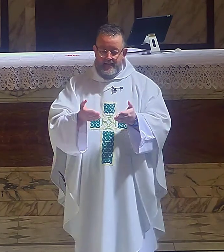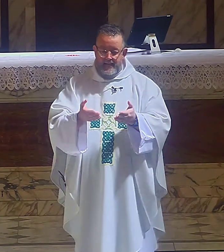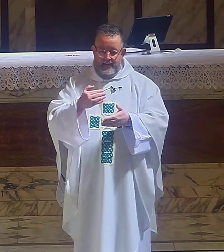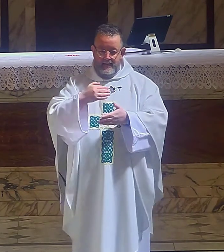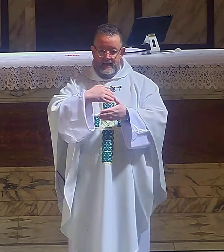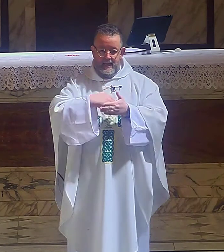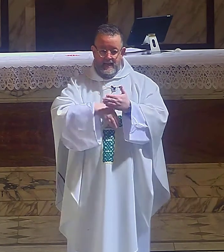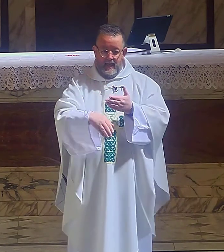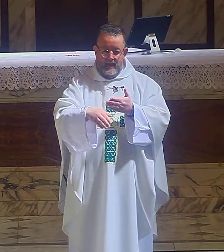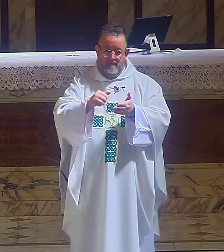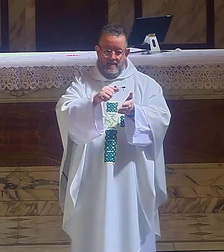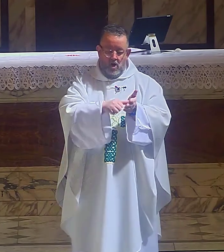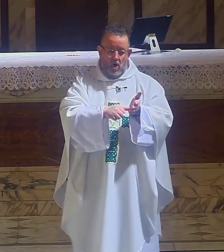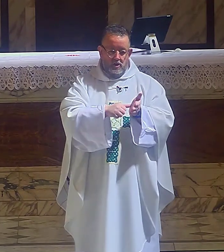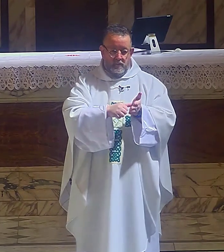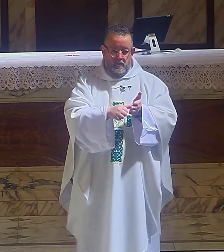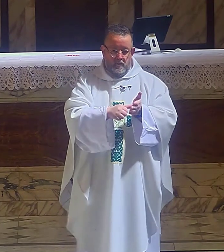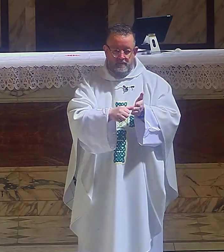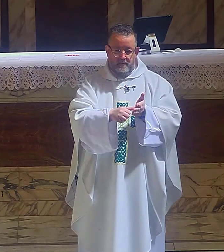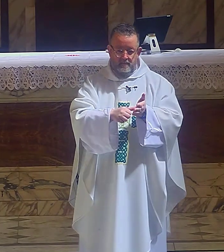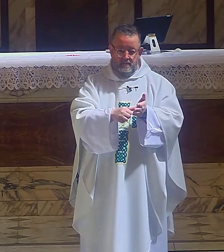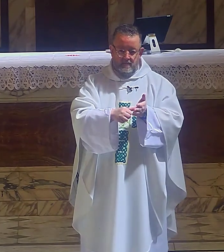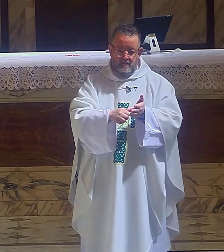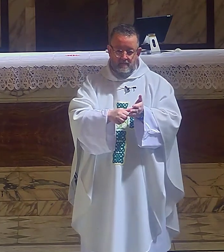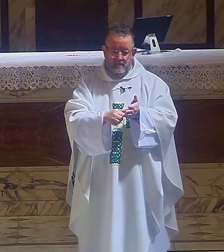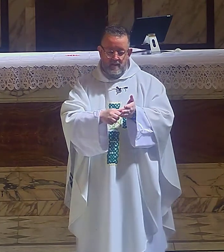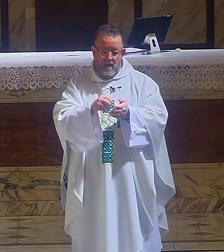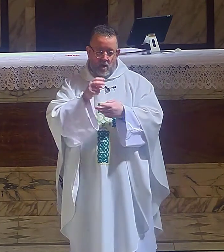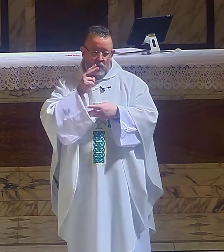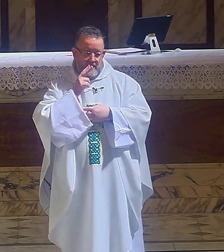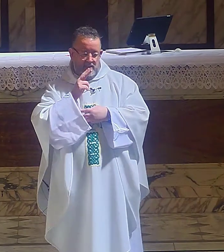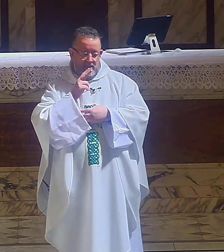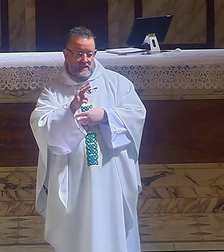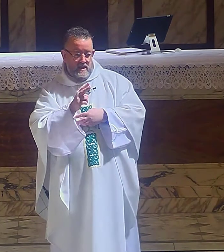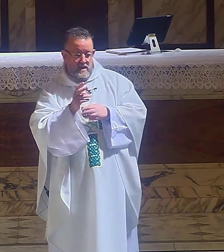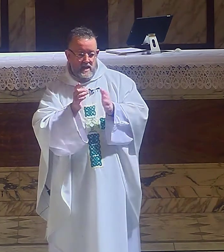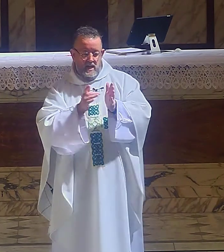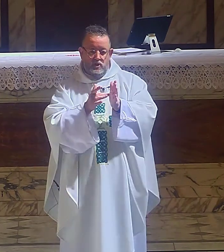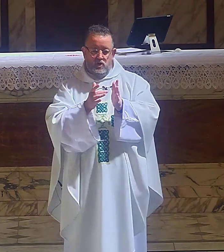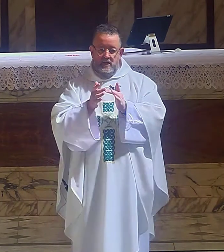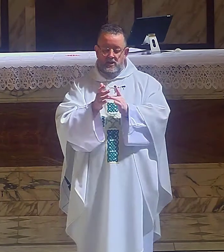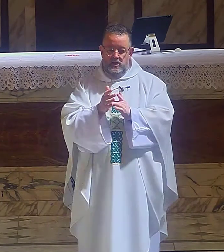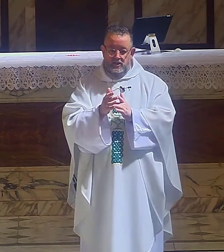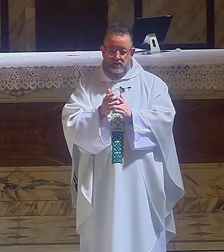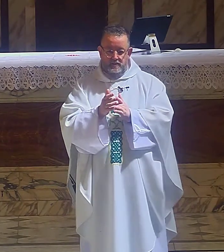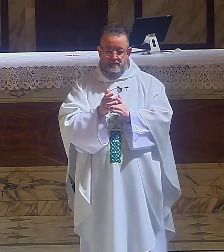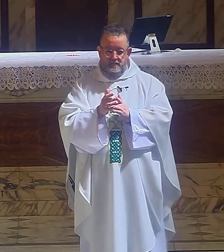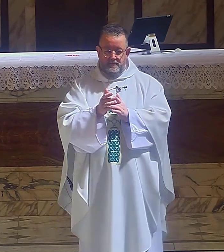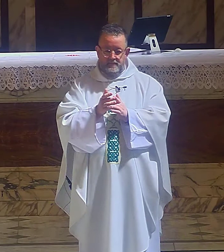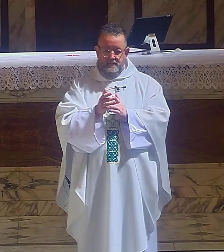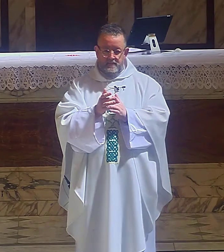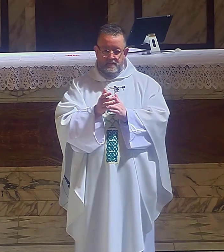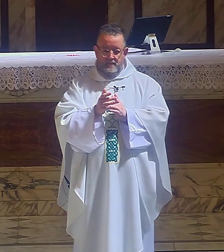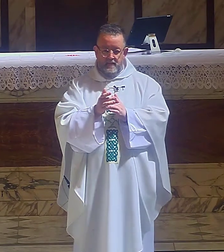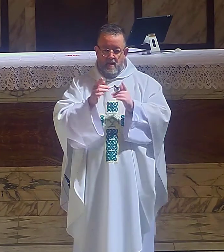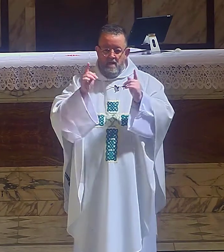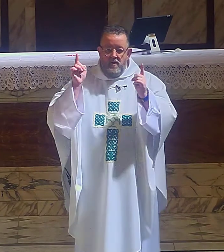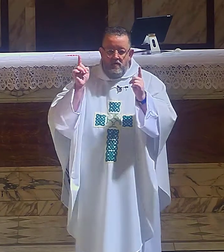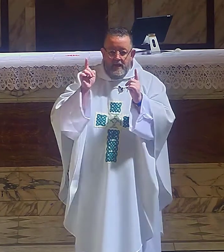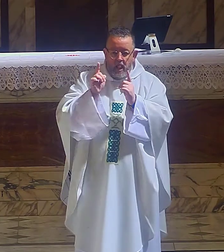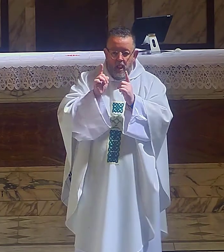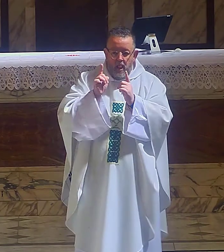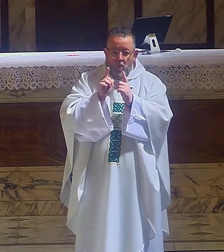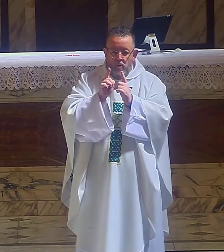Today, in the Gospel, we see Jesus